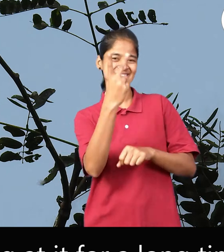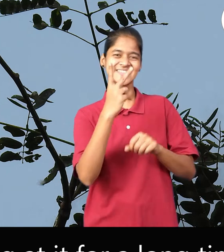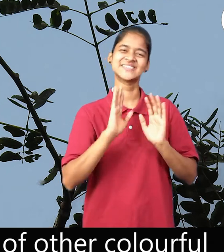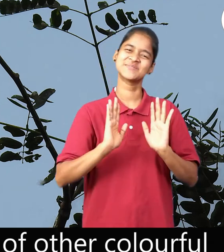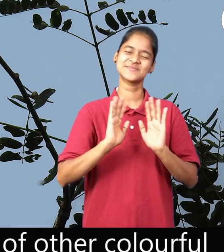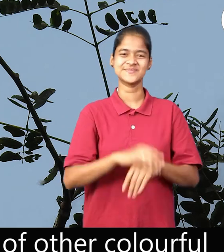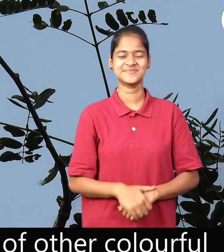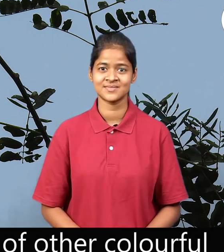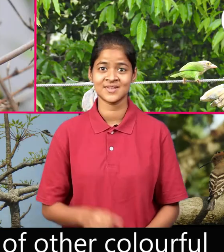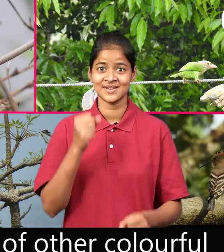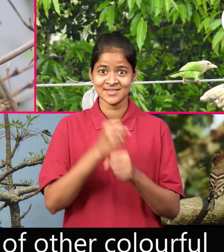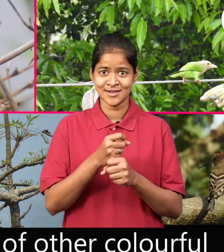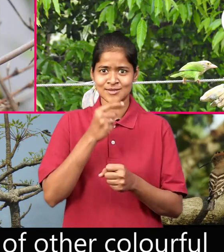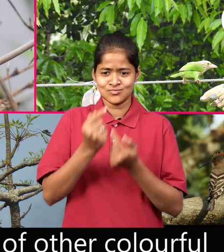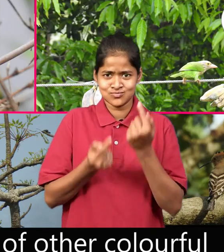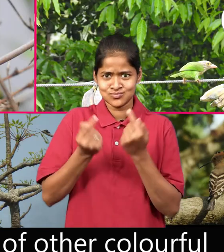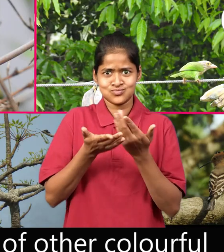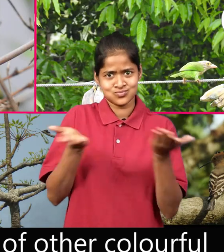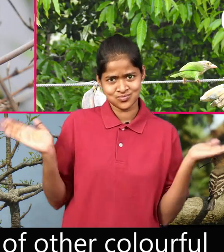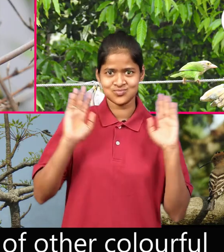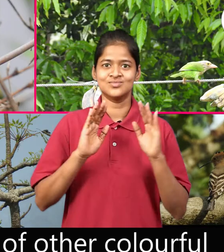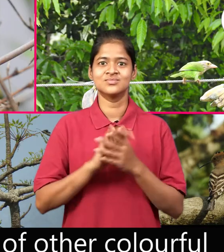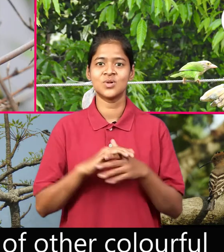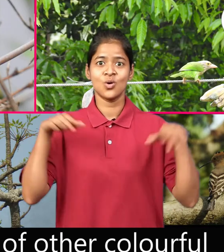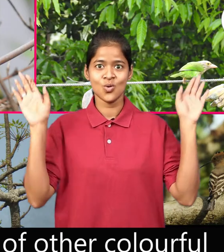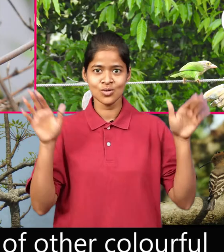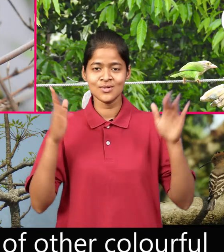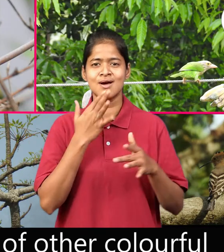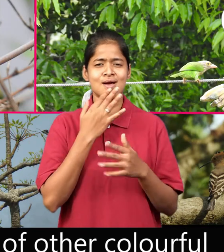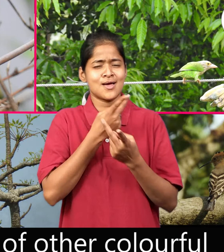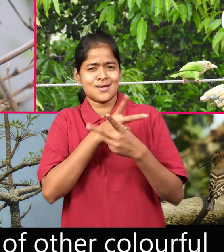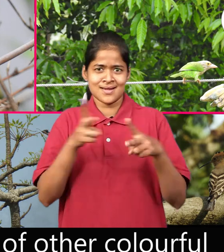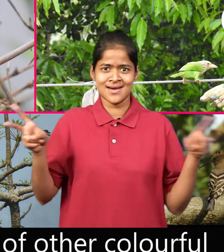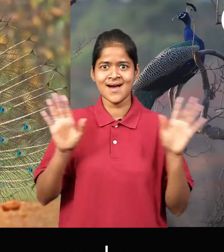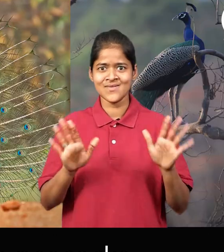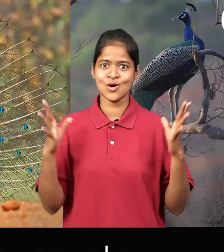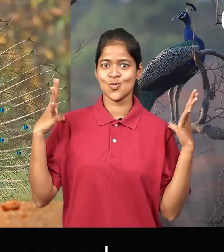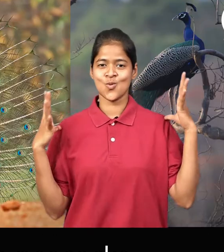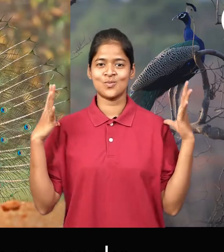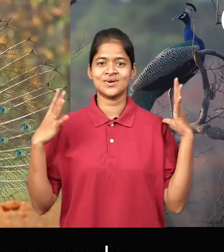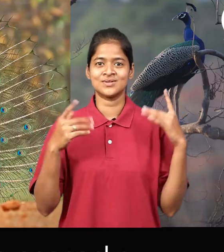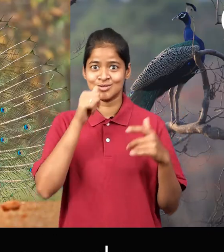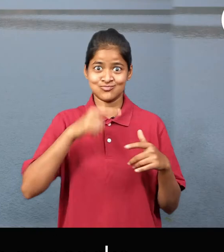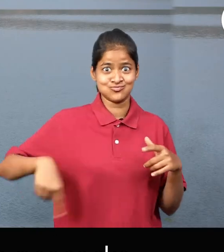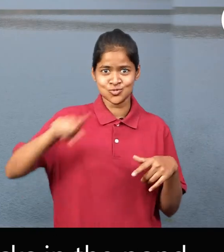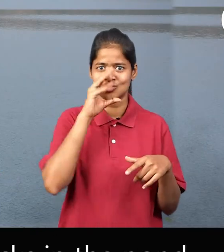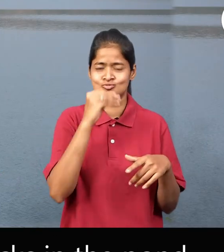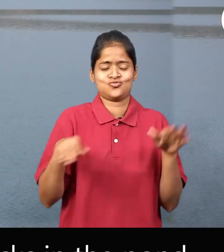there were a lot of other colorful birds in the garden there were peacocks there were ducks